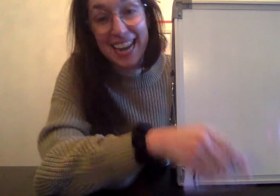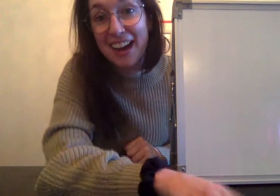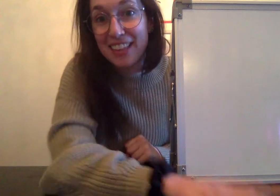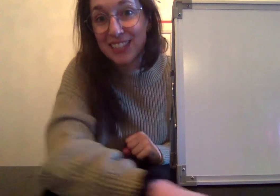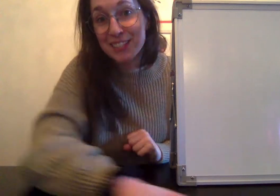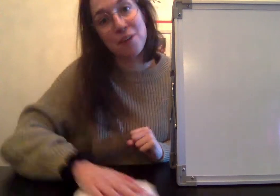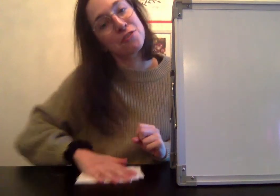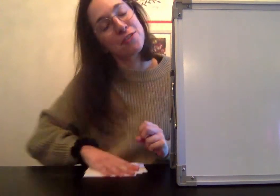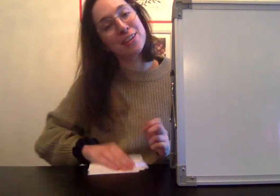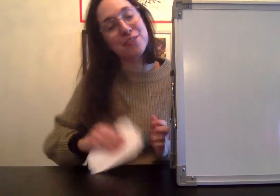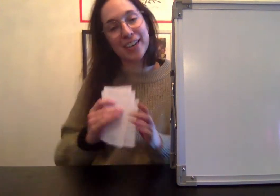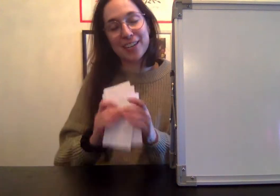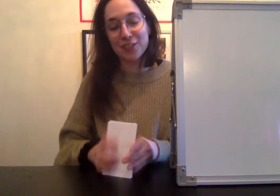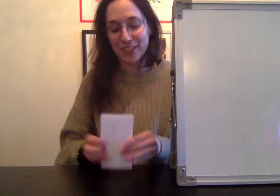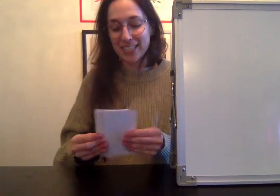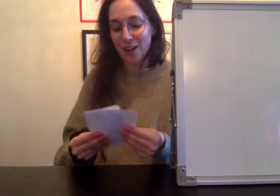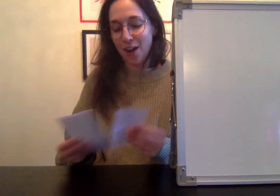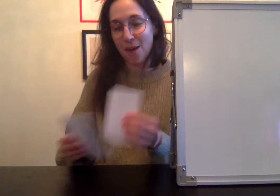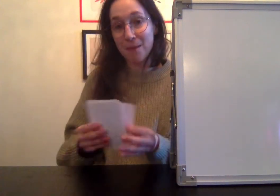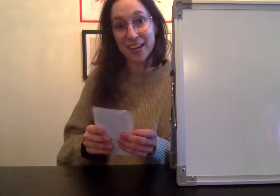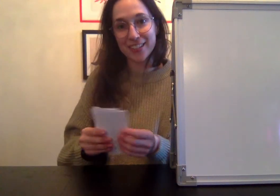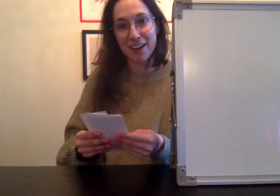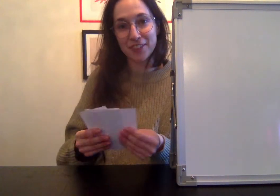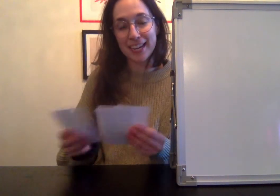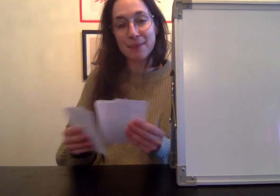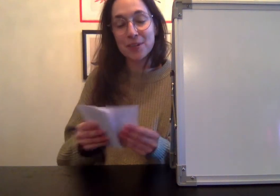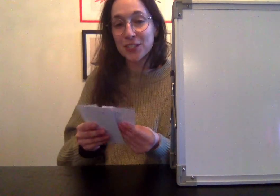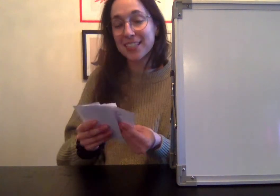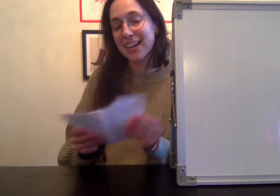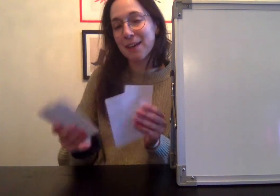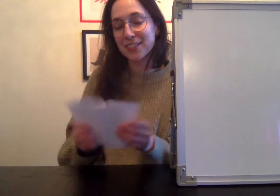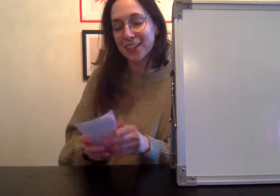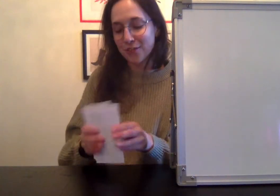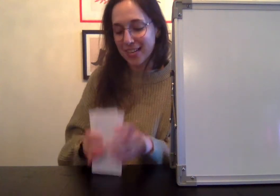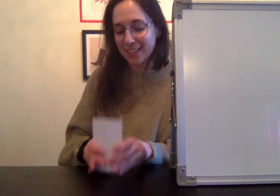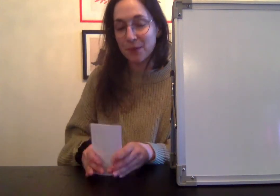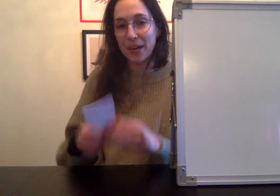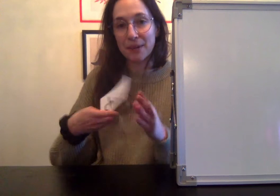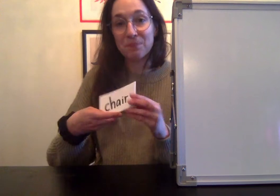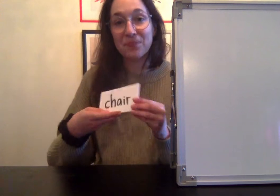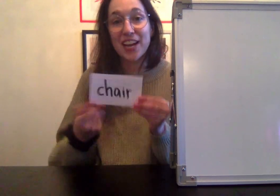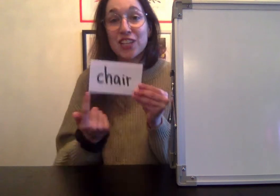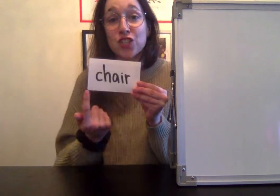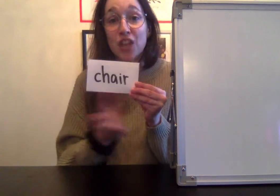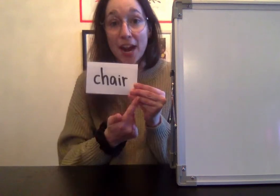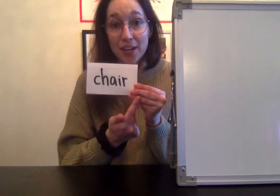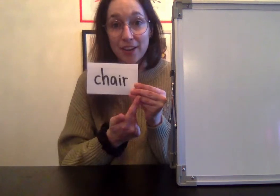Now let's go through, and you are going to do these all by yourself with the hand motions. I'm just going to read the word. Chair, get ready,